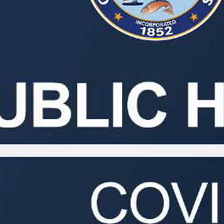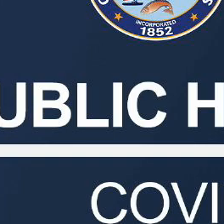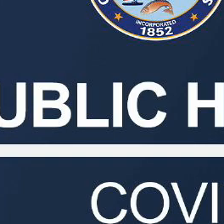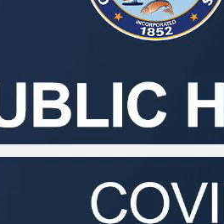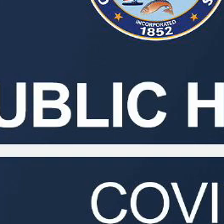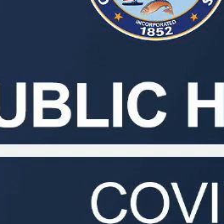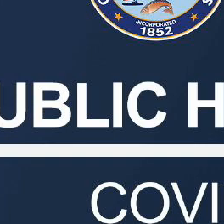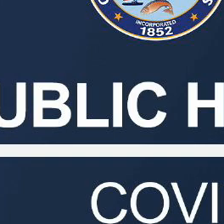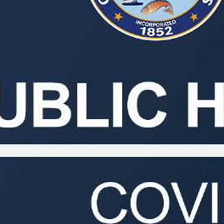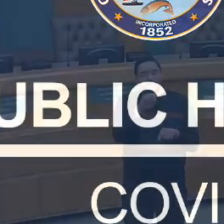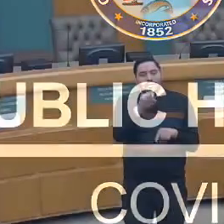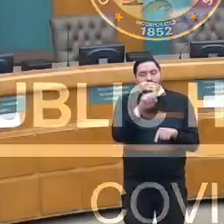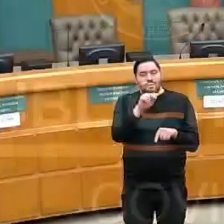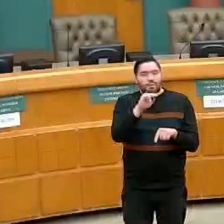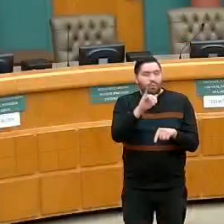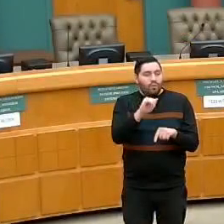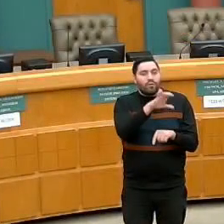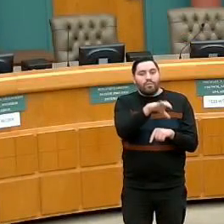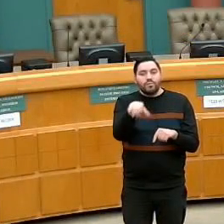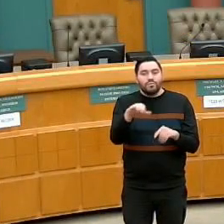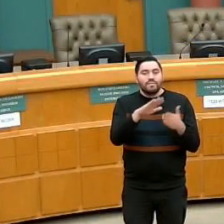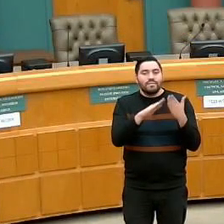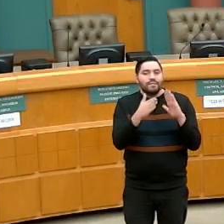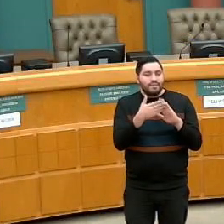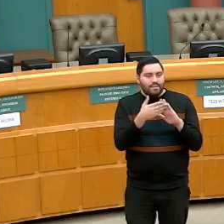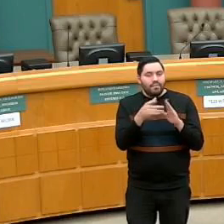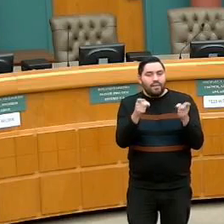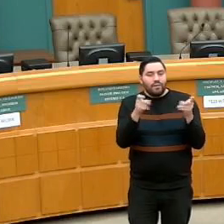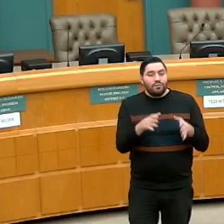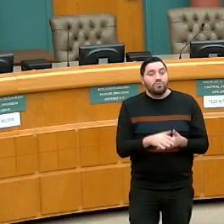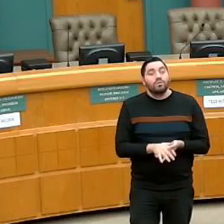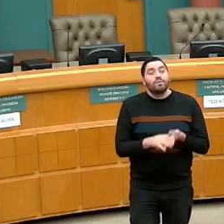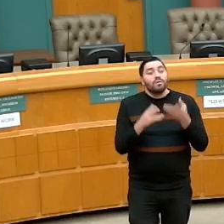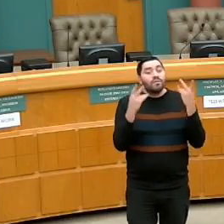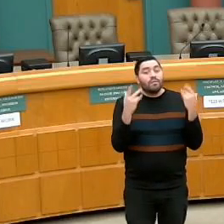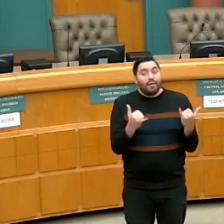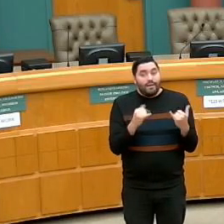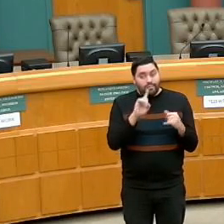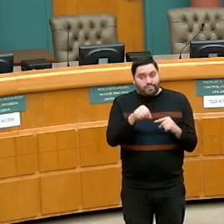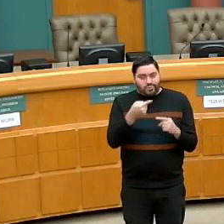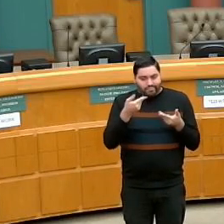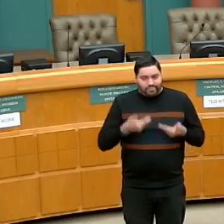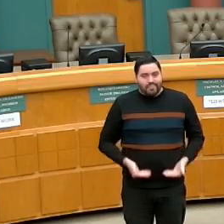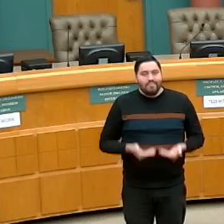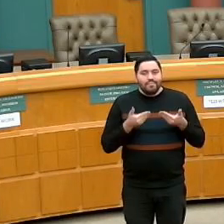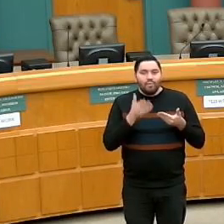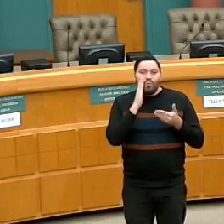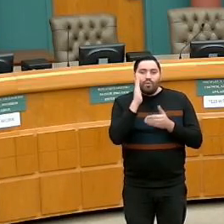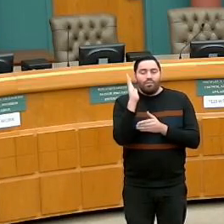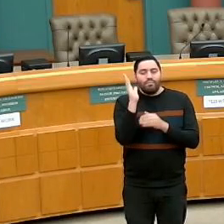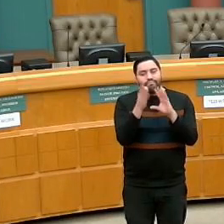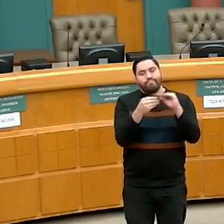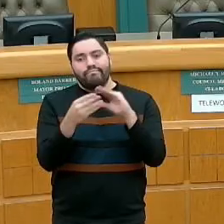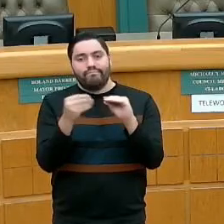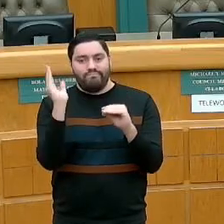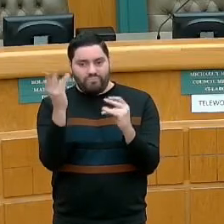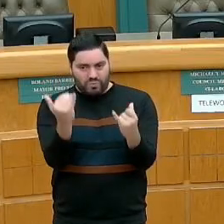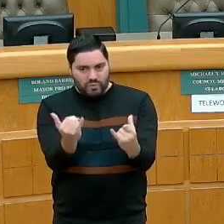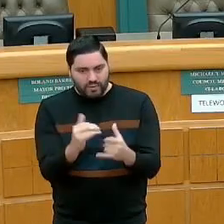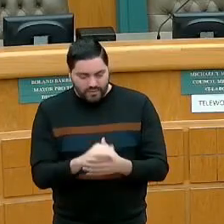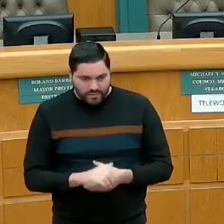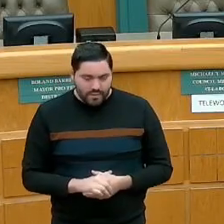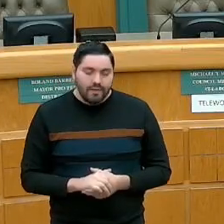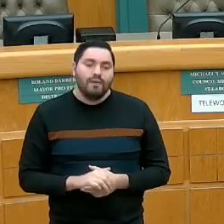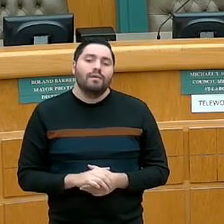Corpus Christi City Manager, and we have a new format today, which is just myself who will be conducting the press briefing.